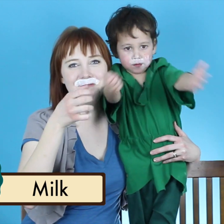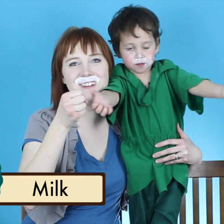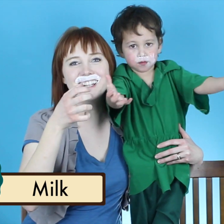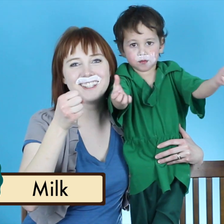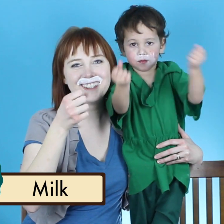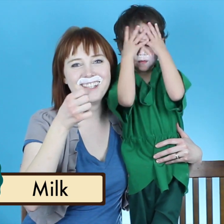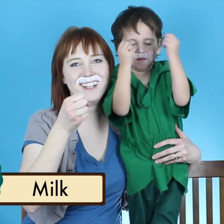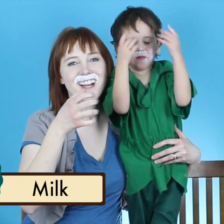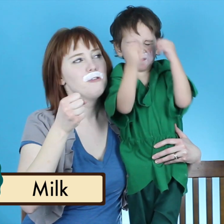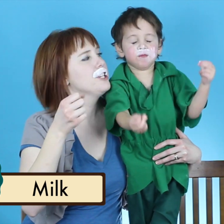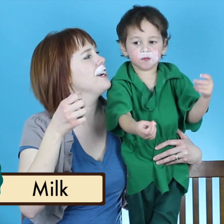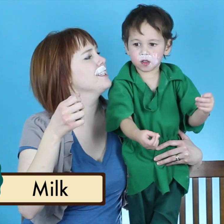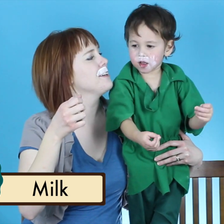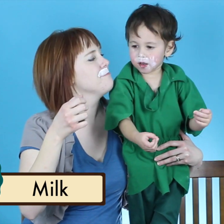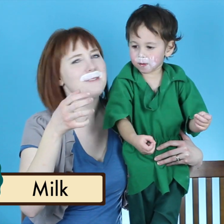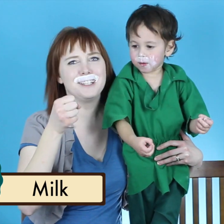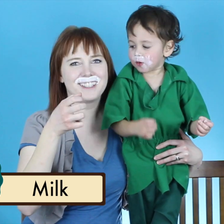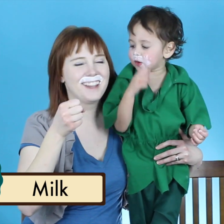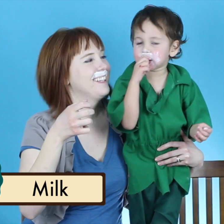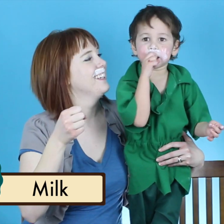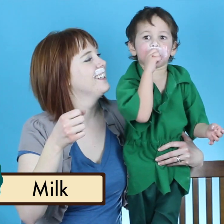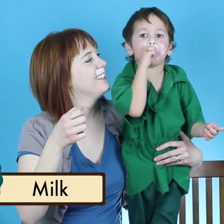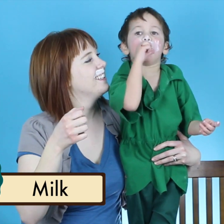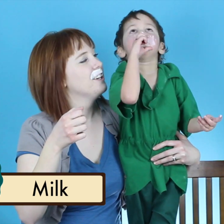Milk. We drink some milk. We drink some milk.